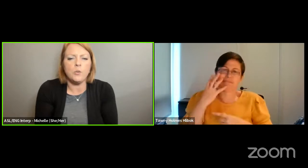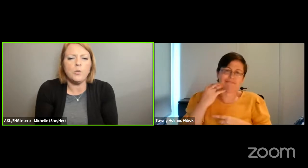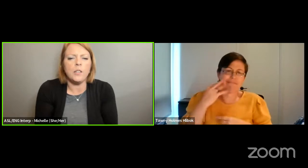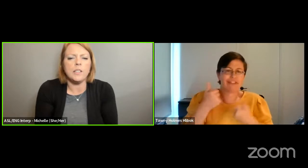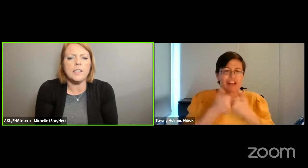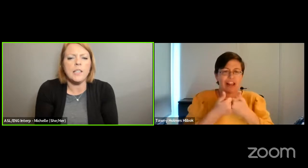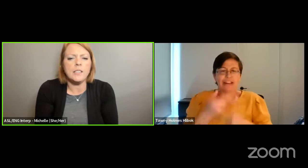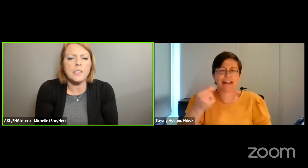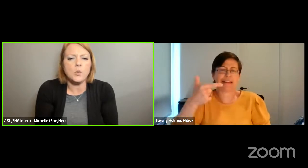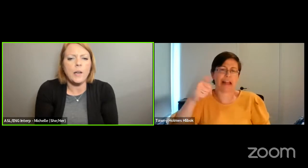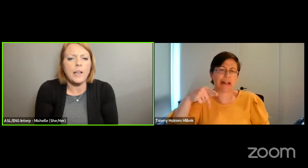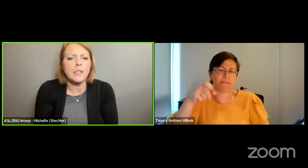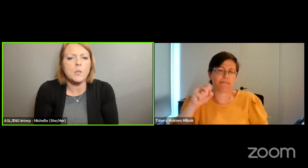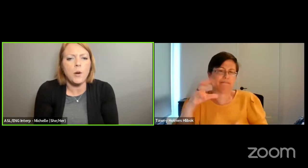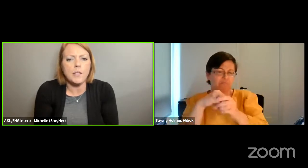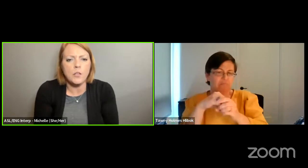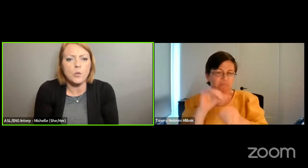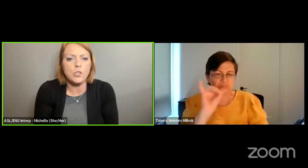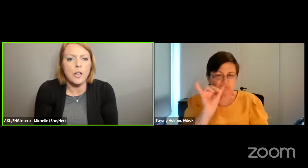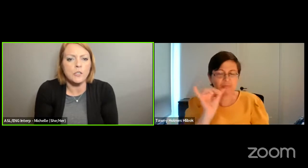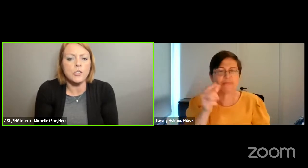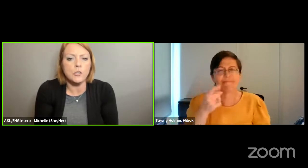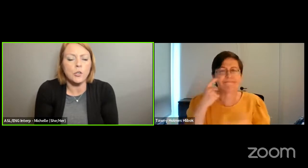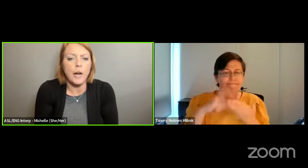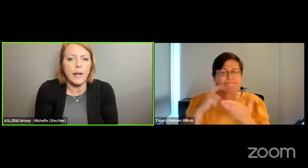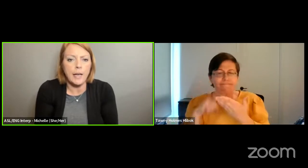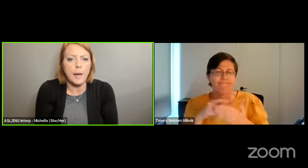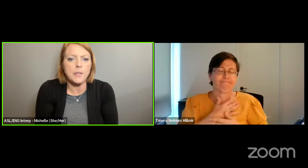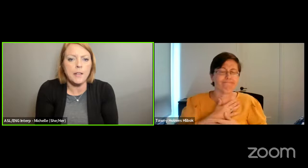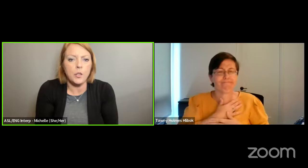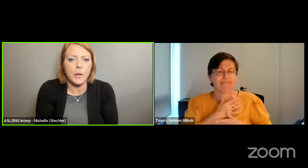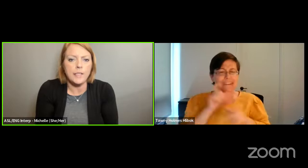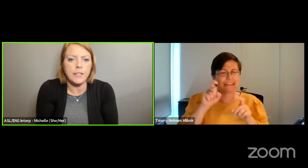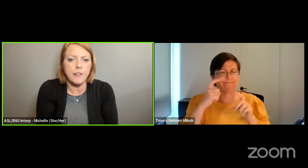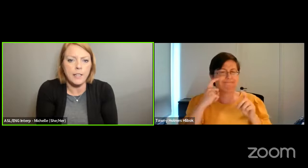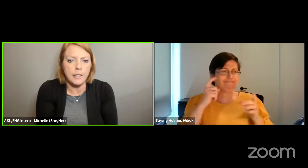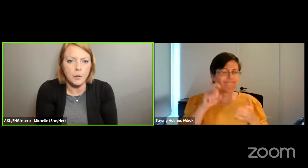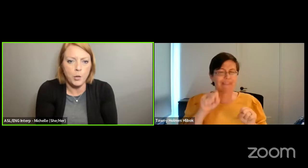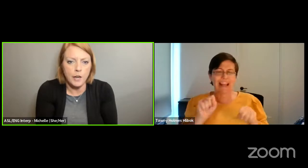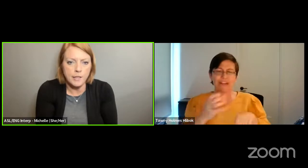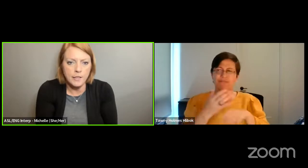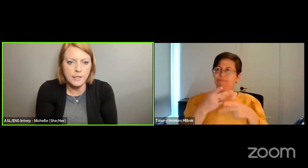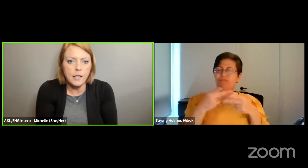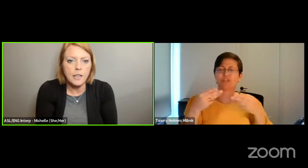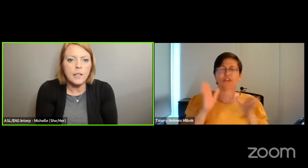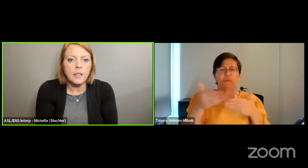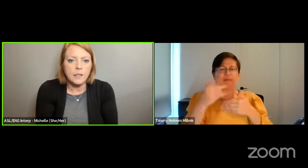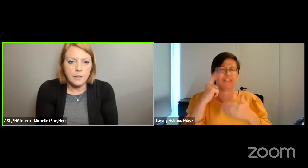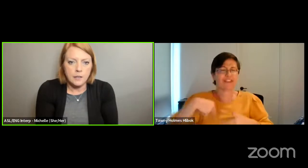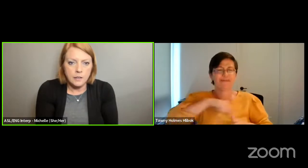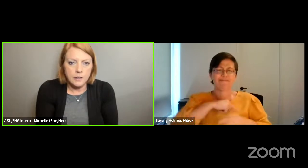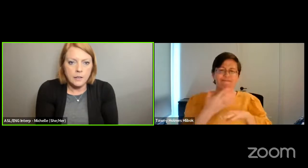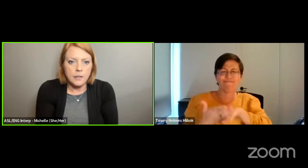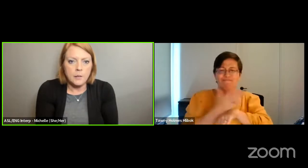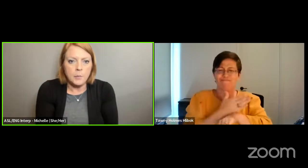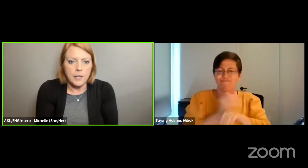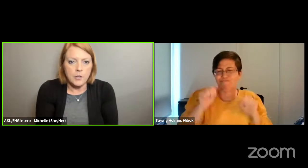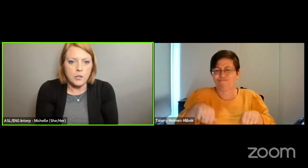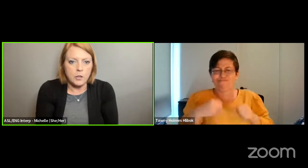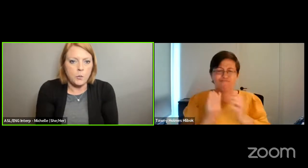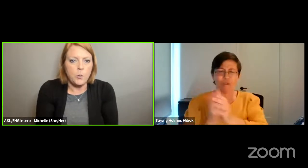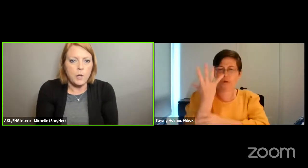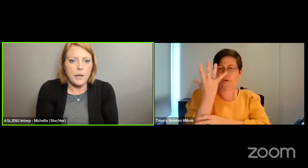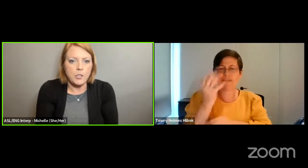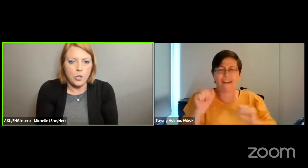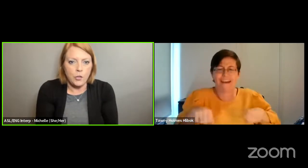Whichever you feel is the easiest way to express those challenges or gaps that you identified in the process,